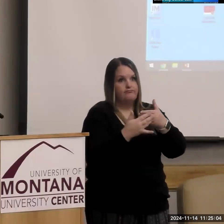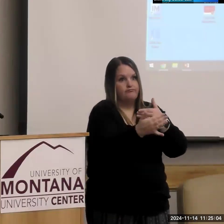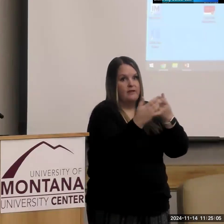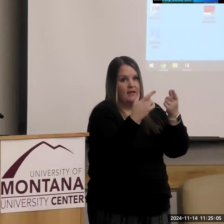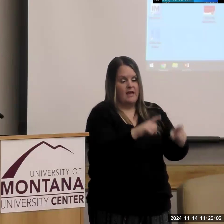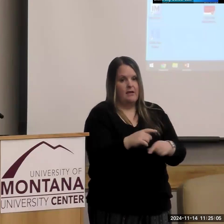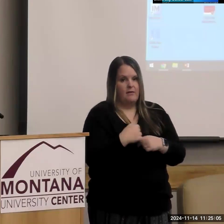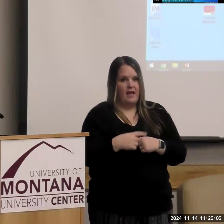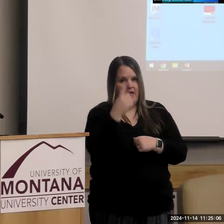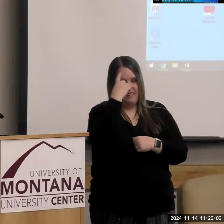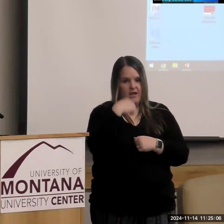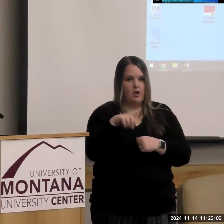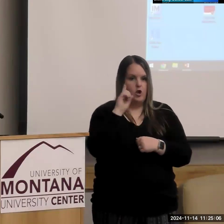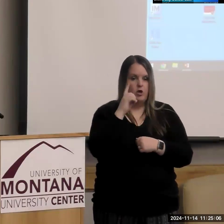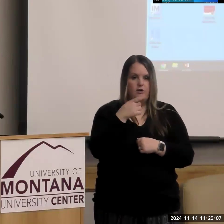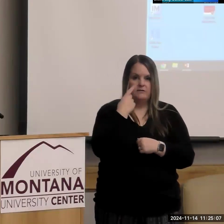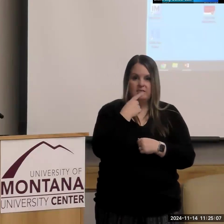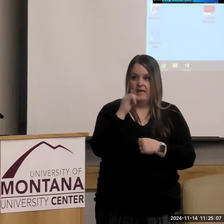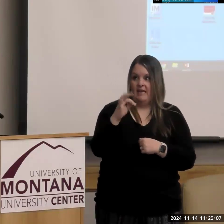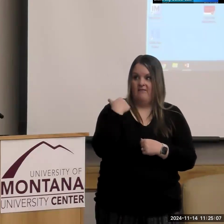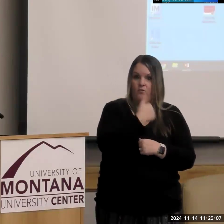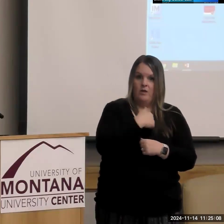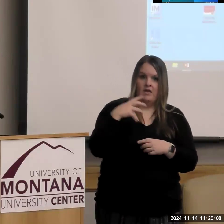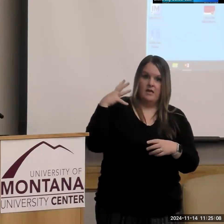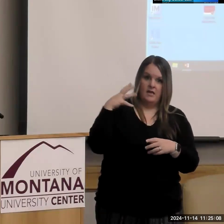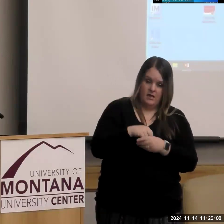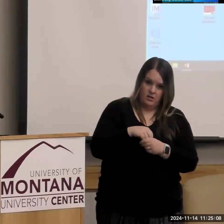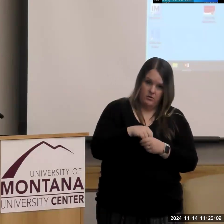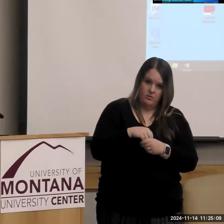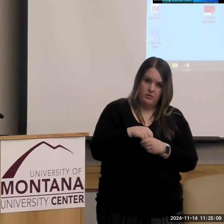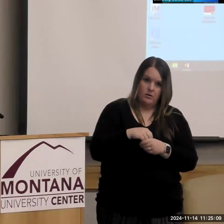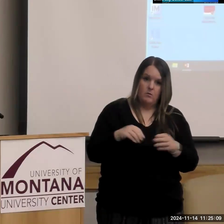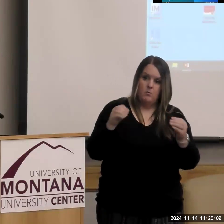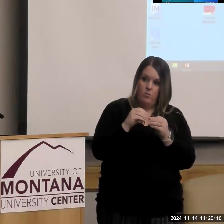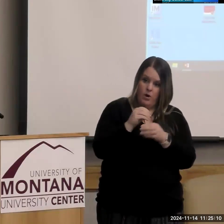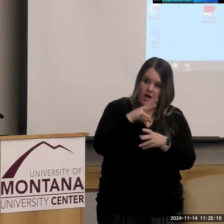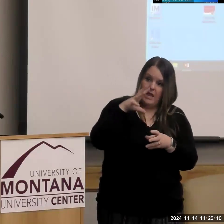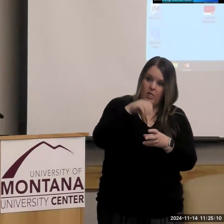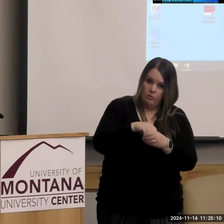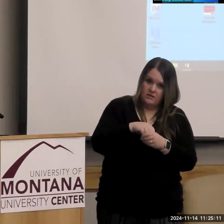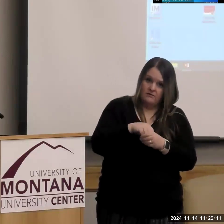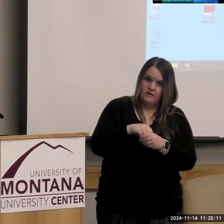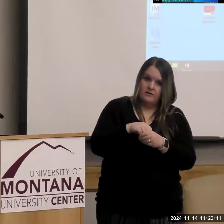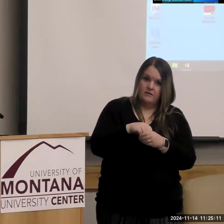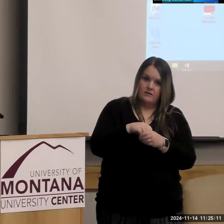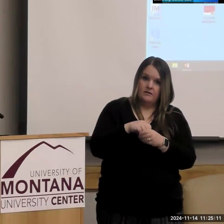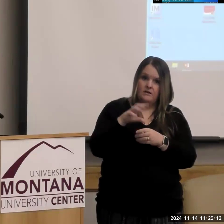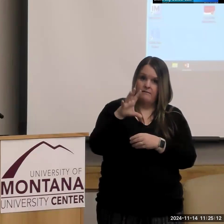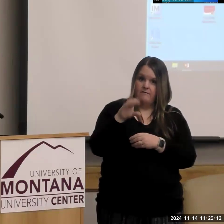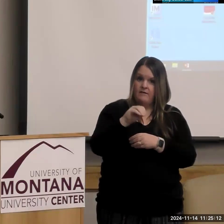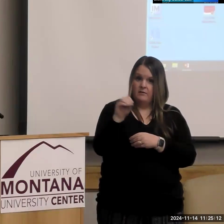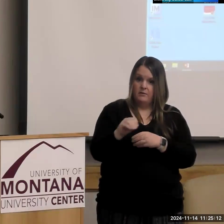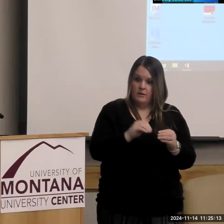I think I heard you say that if we include, if we're more inclusive in these, there's 50% more